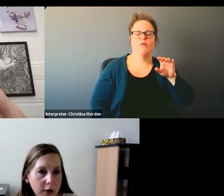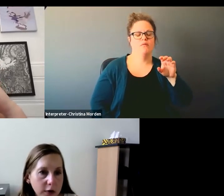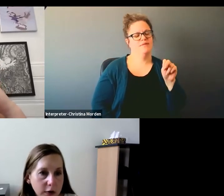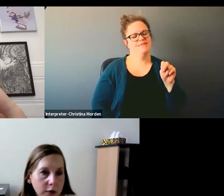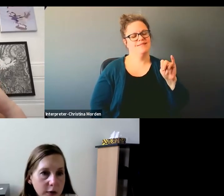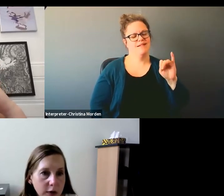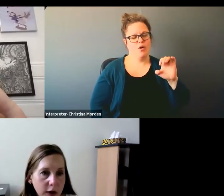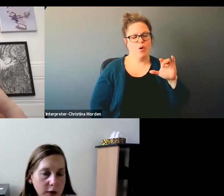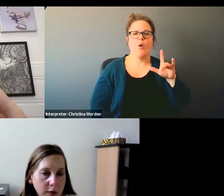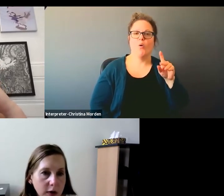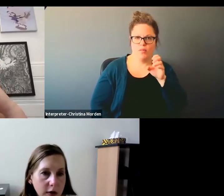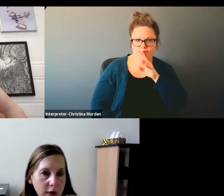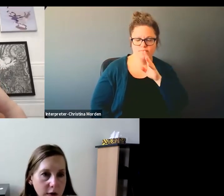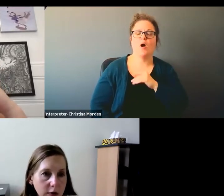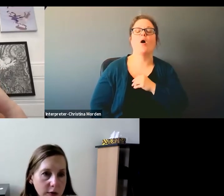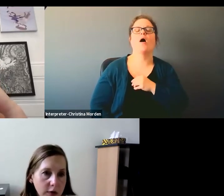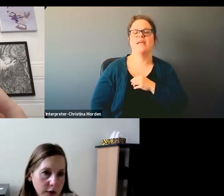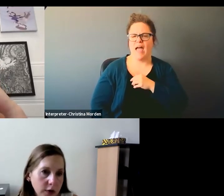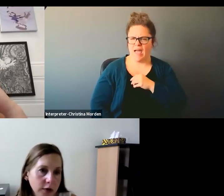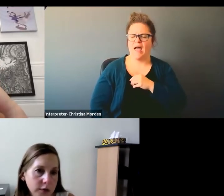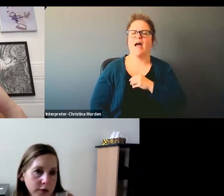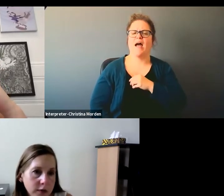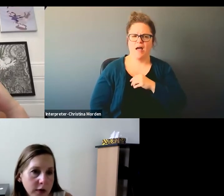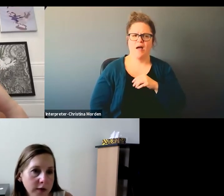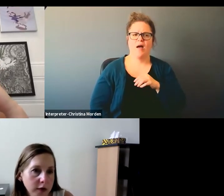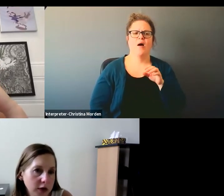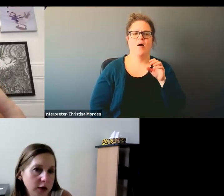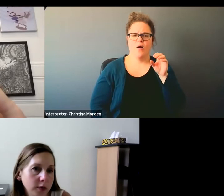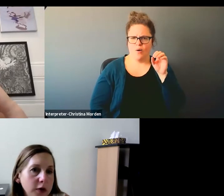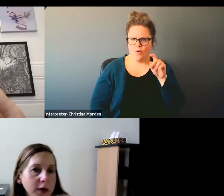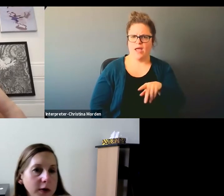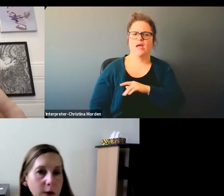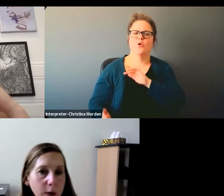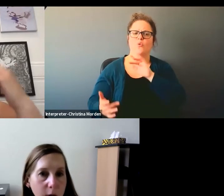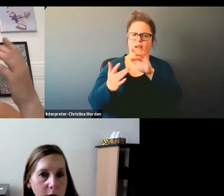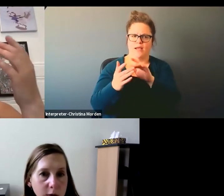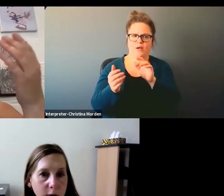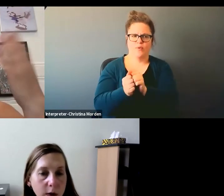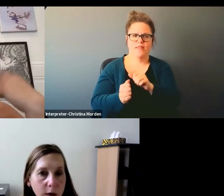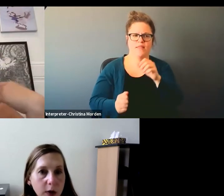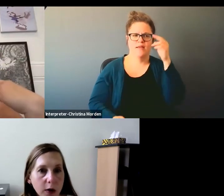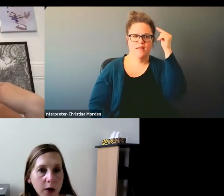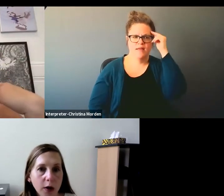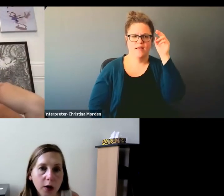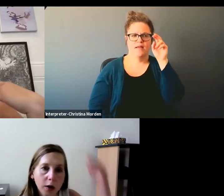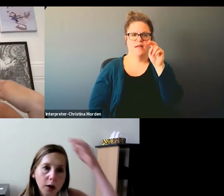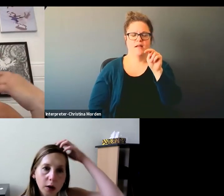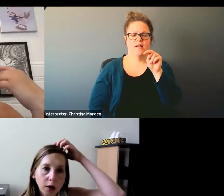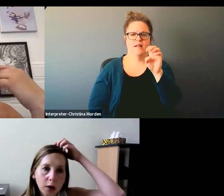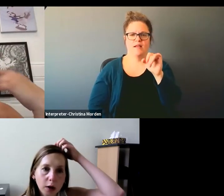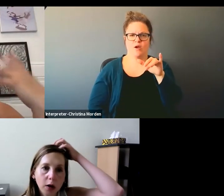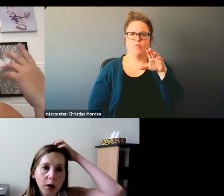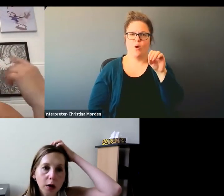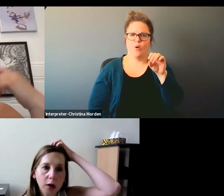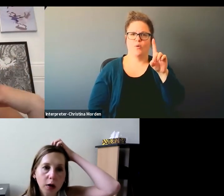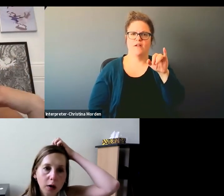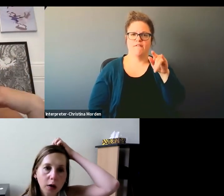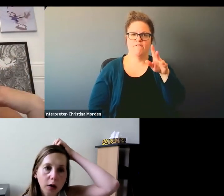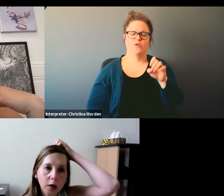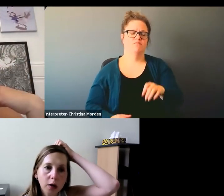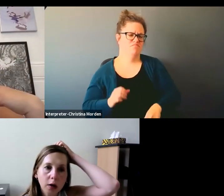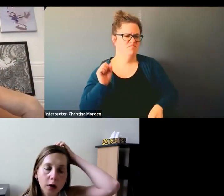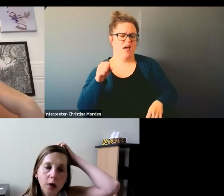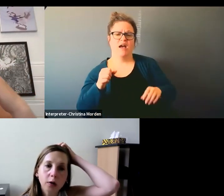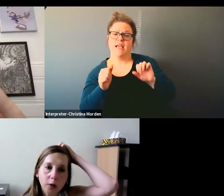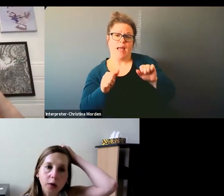that you're, you know, you're connecting with like the neurodivergent. Yeah. So. And neurodiverse also means, you know, mental illness